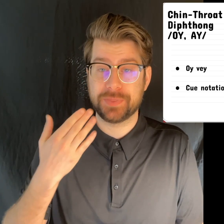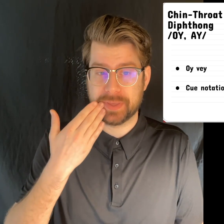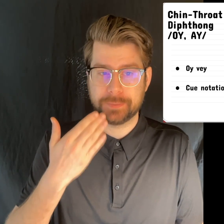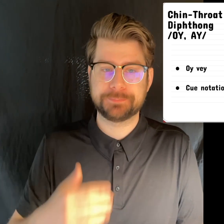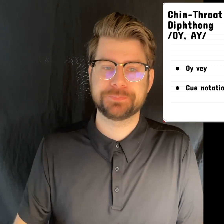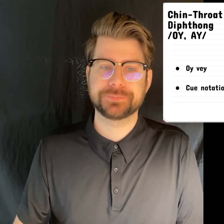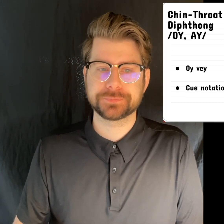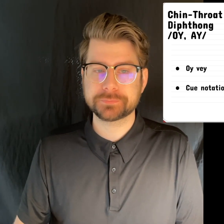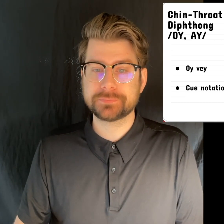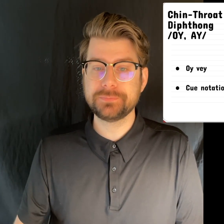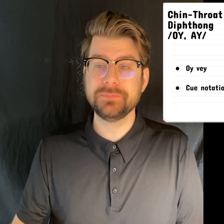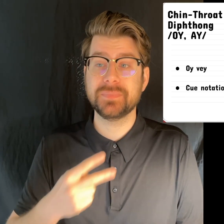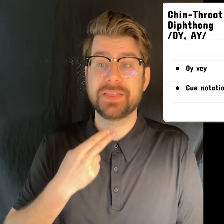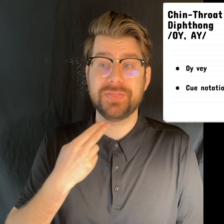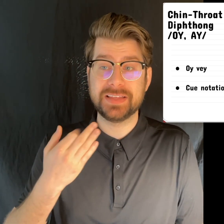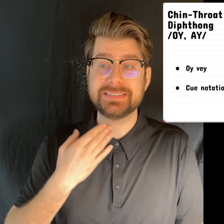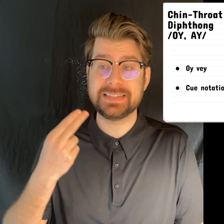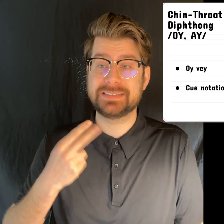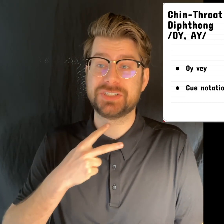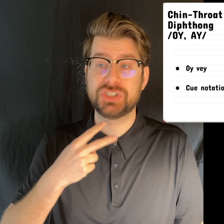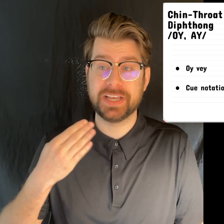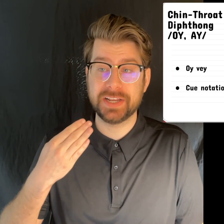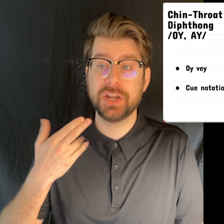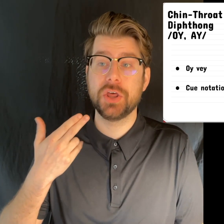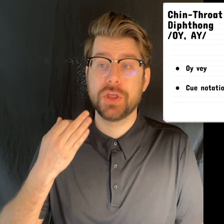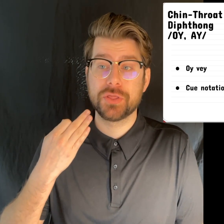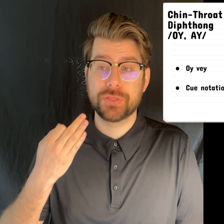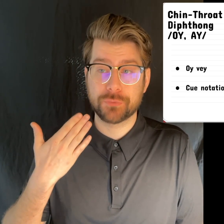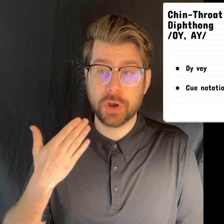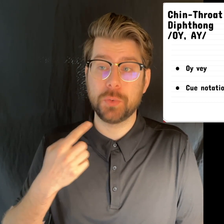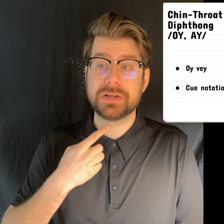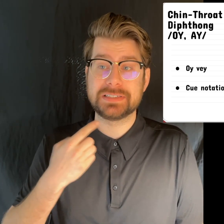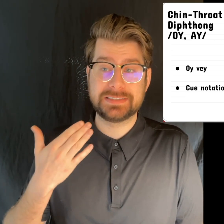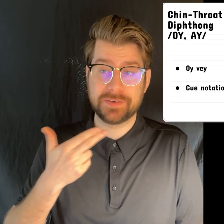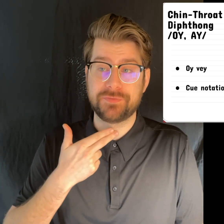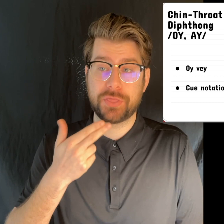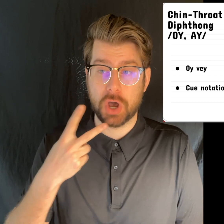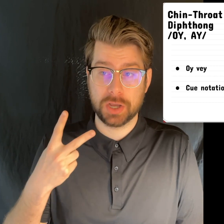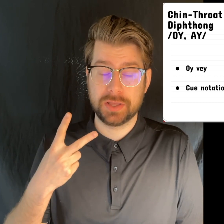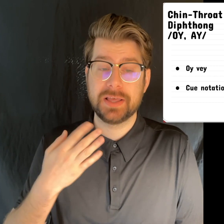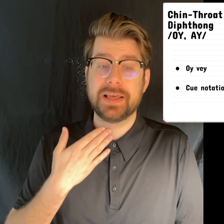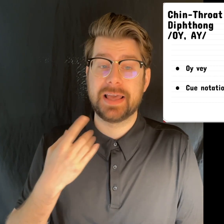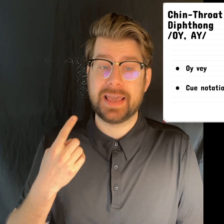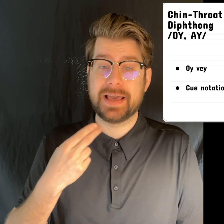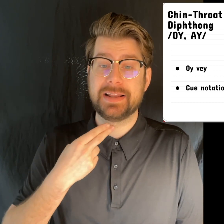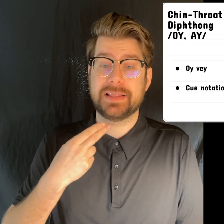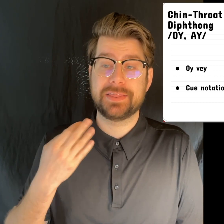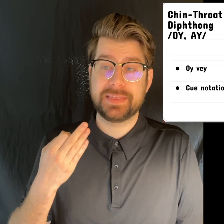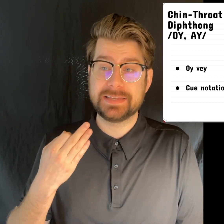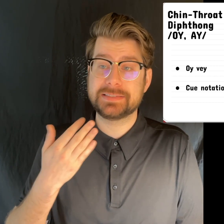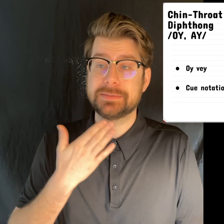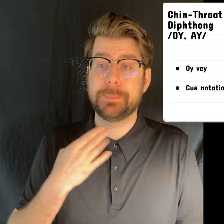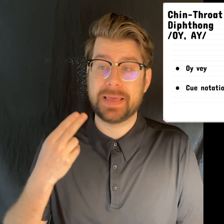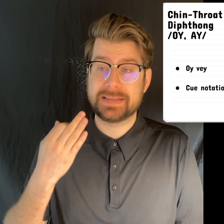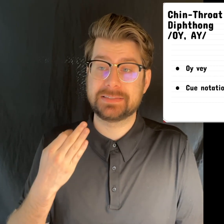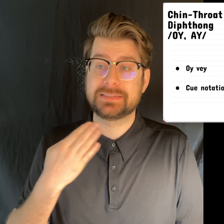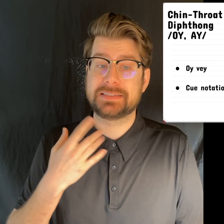me. This is the chin throat diphthong. And this makes the